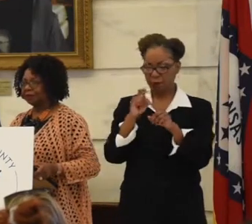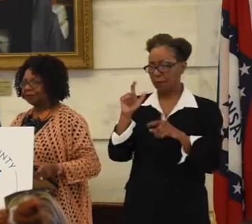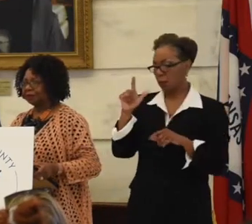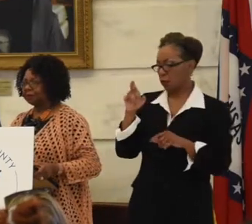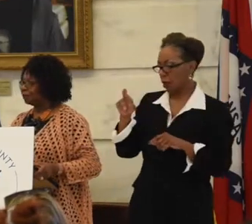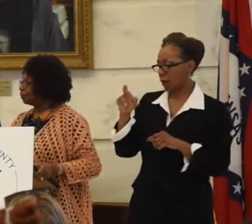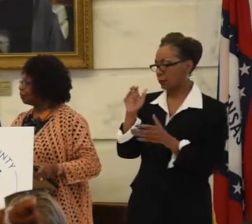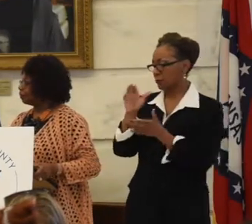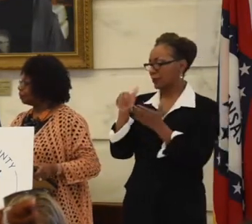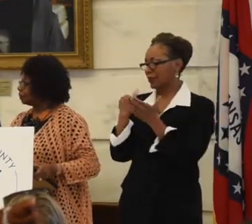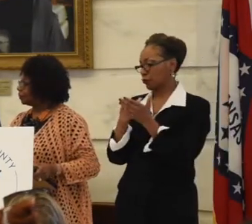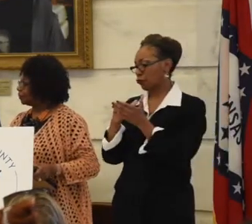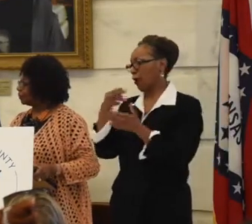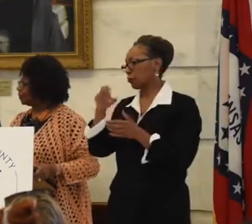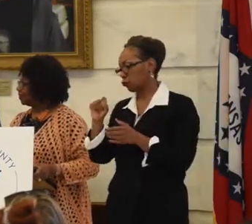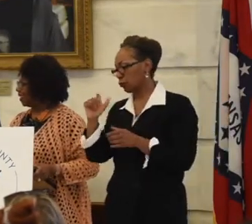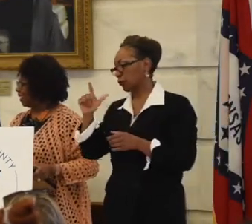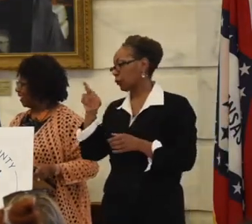School.